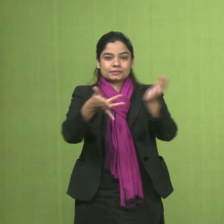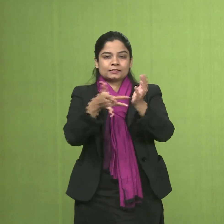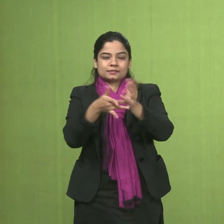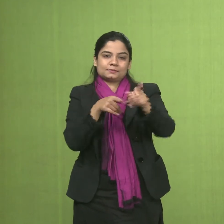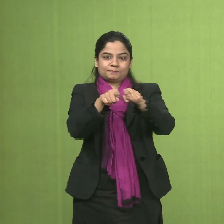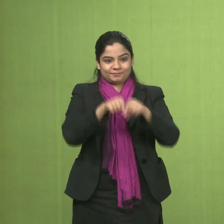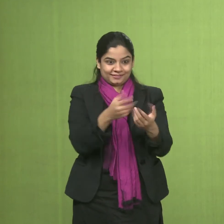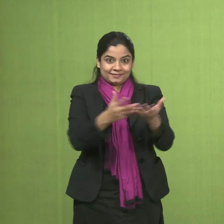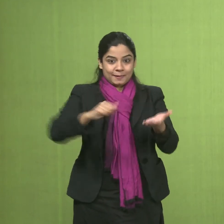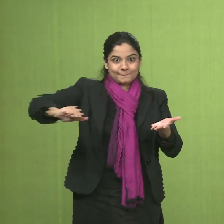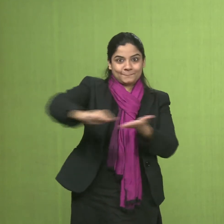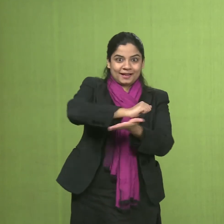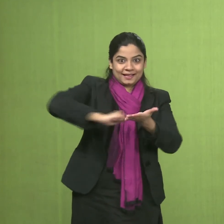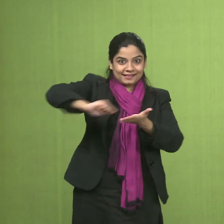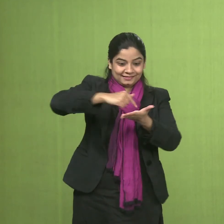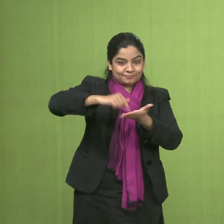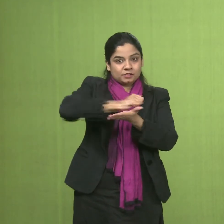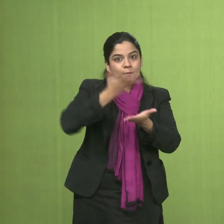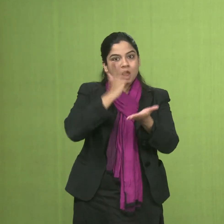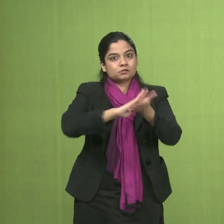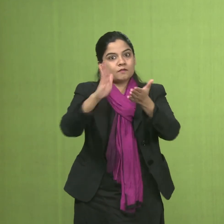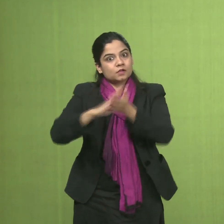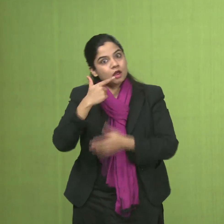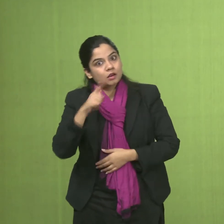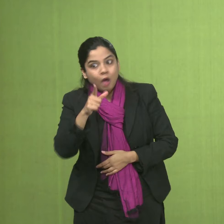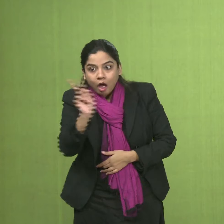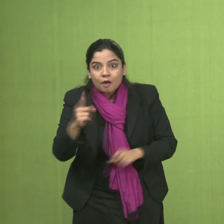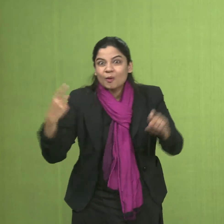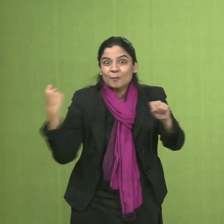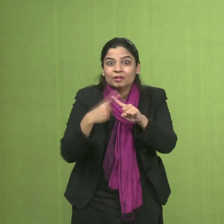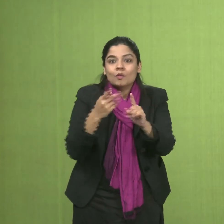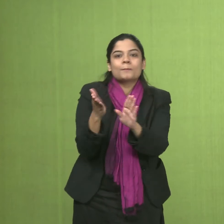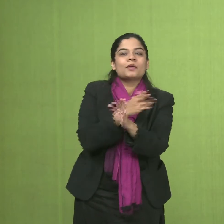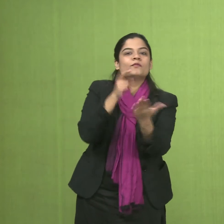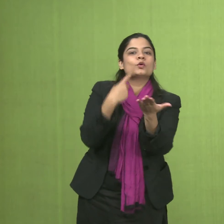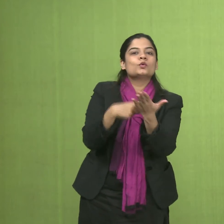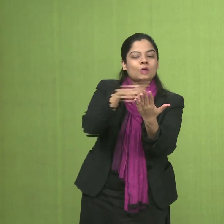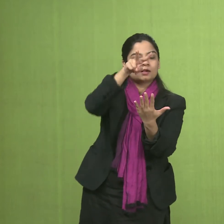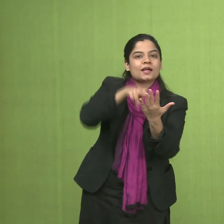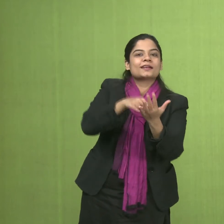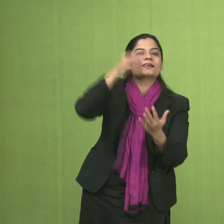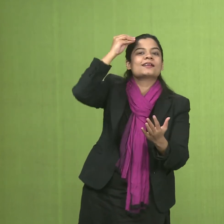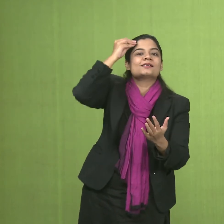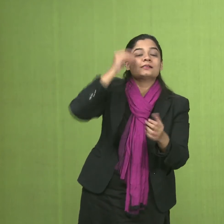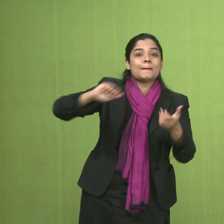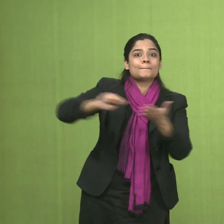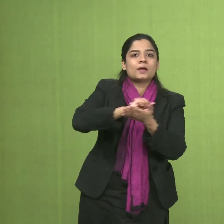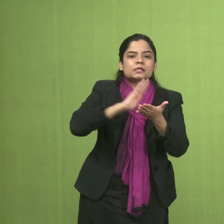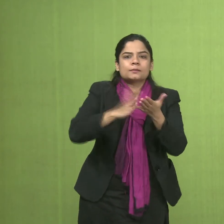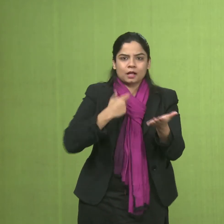Anything, technical thing or an equipment, do not clean it with water. Just read the instructions and follow how to